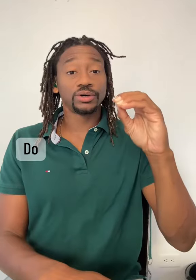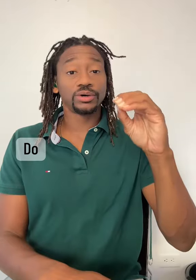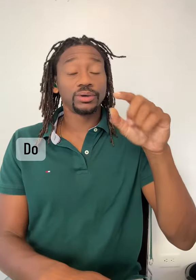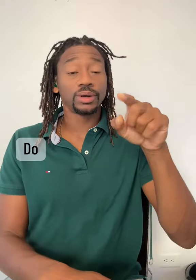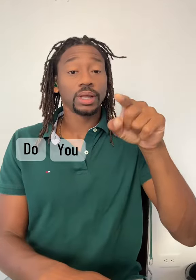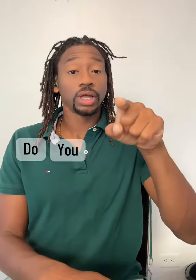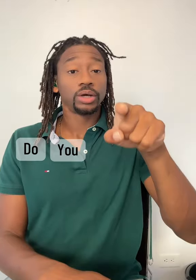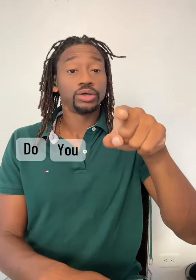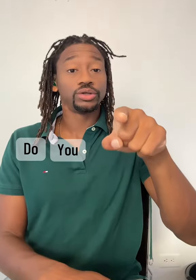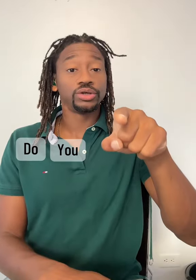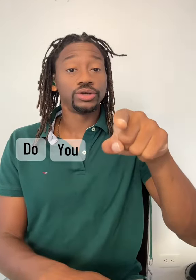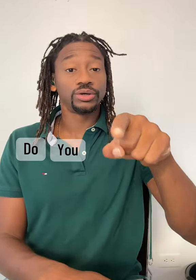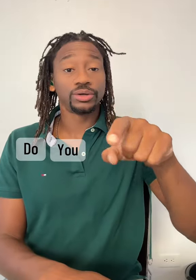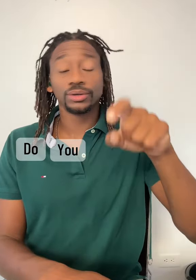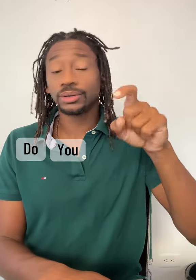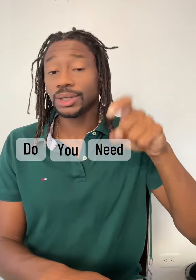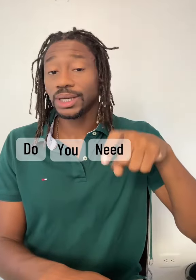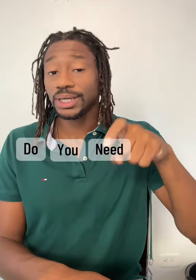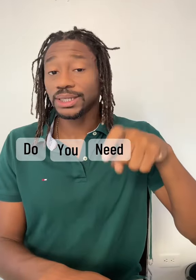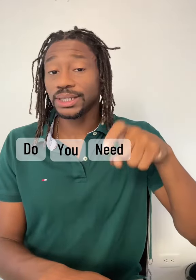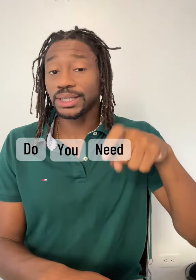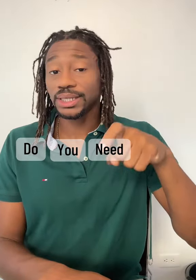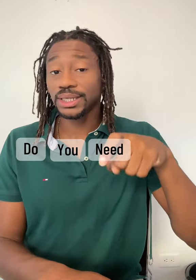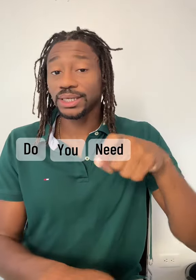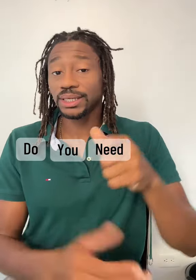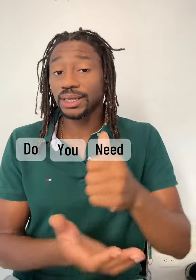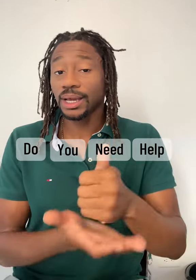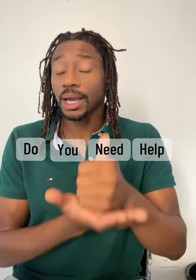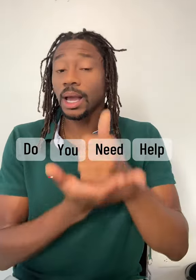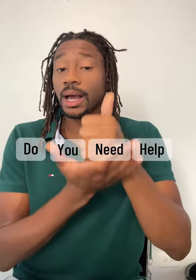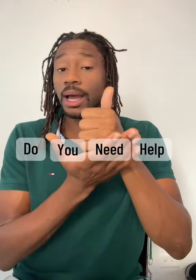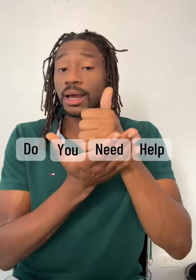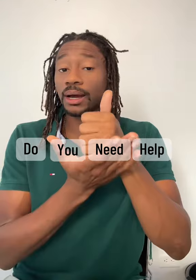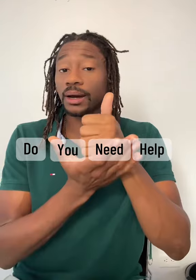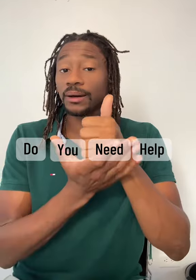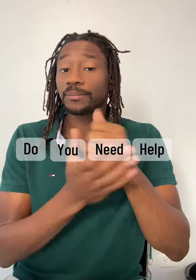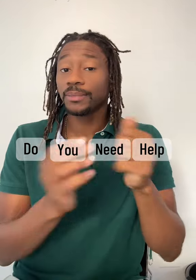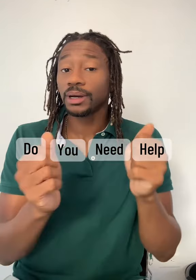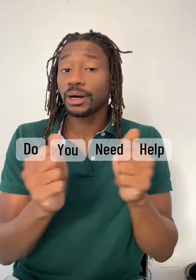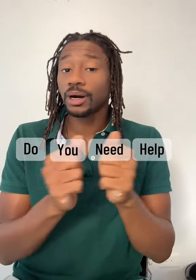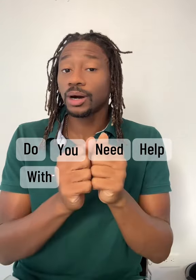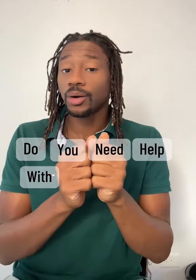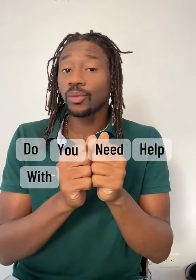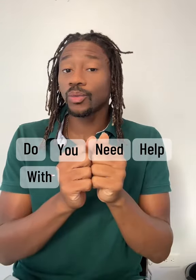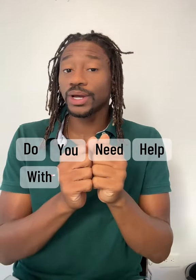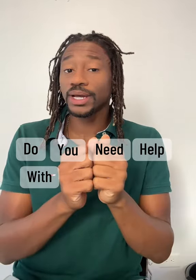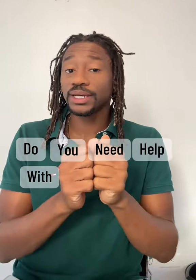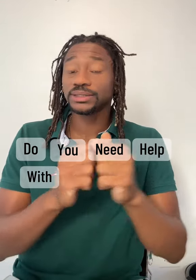Do you need help with